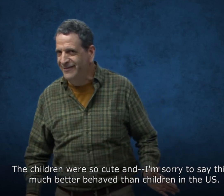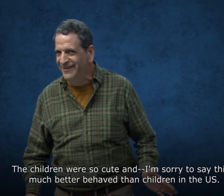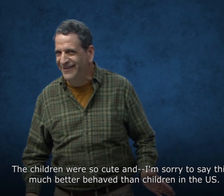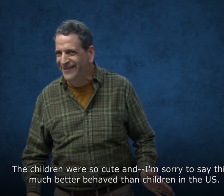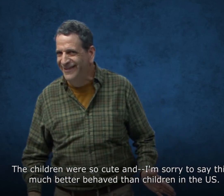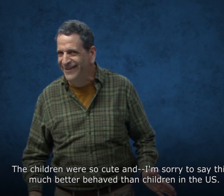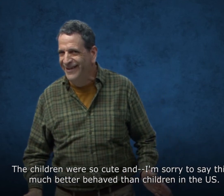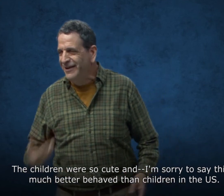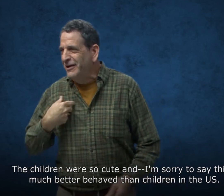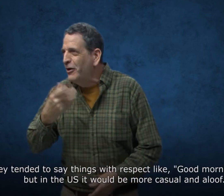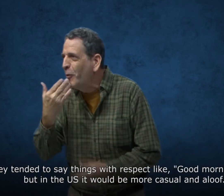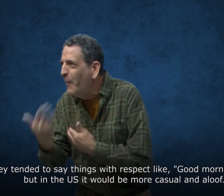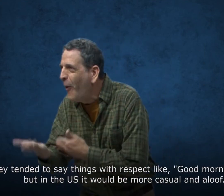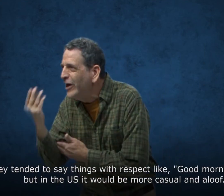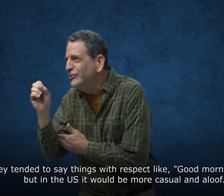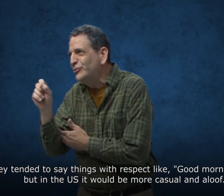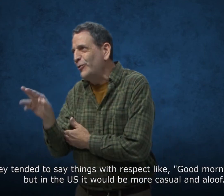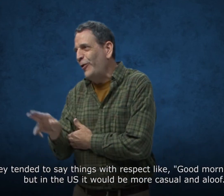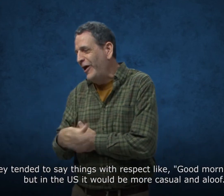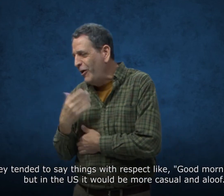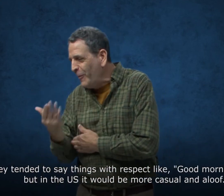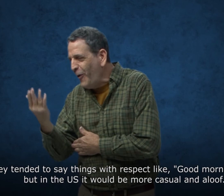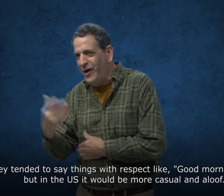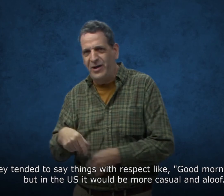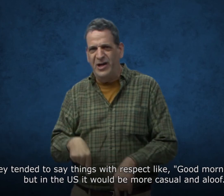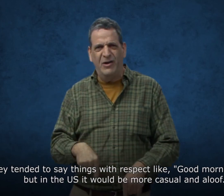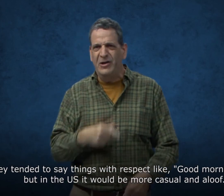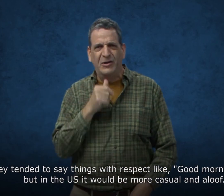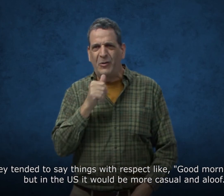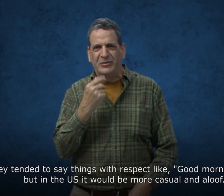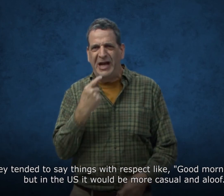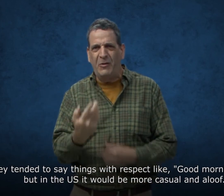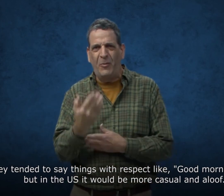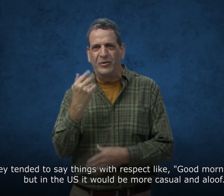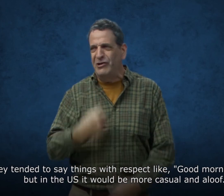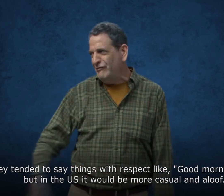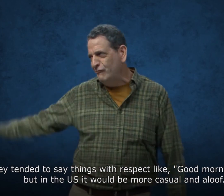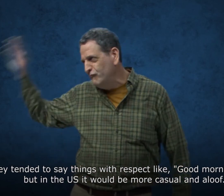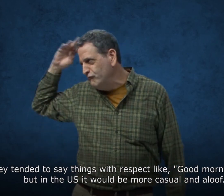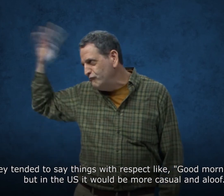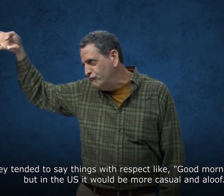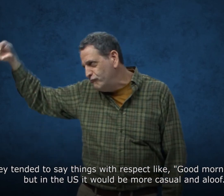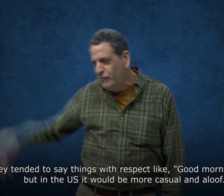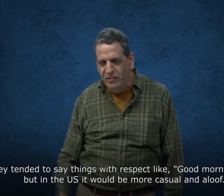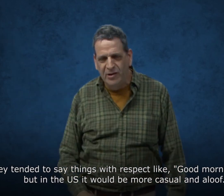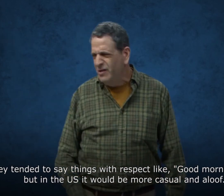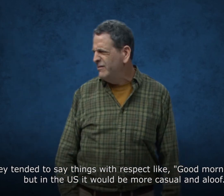U.S. They tended to say things with respect, like, "Good morning, sir," but in the U.S. it would be more casual and aloof.